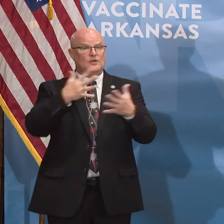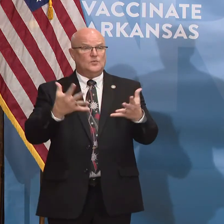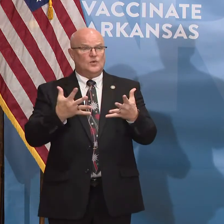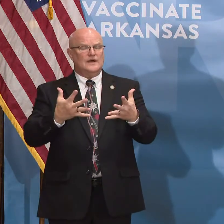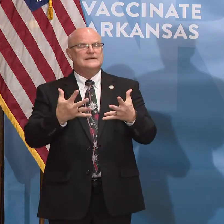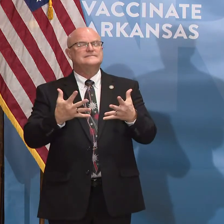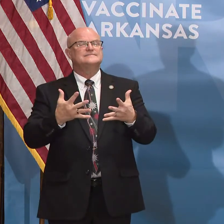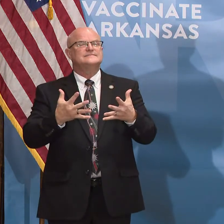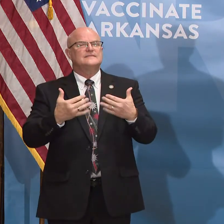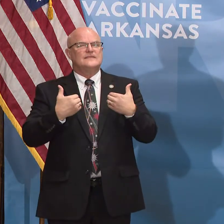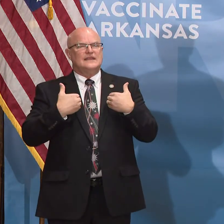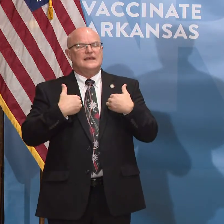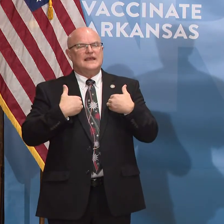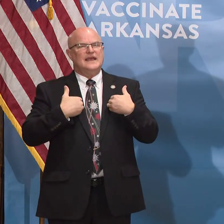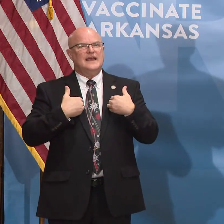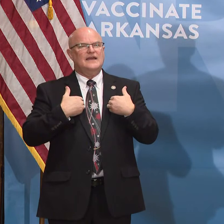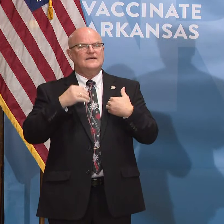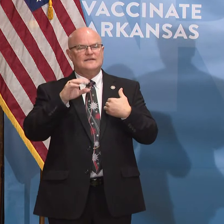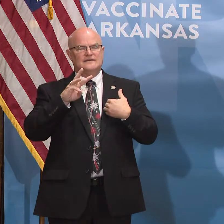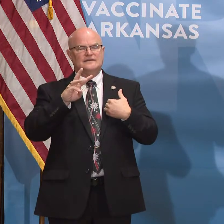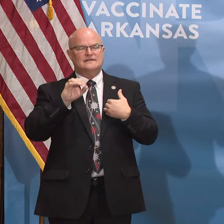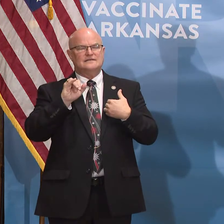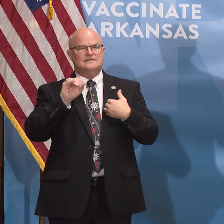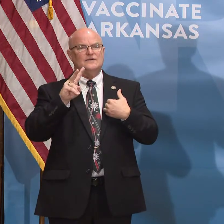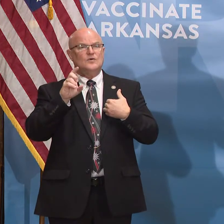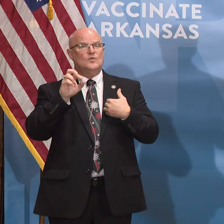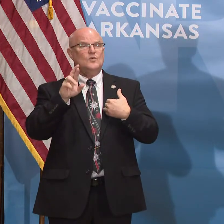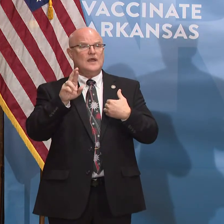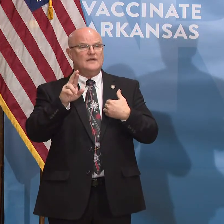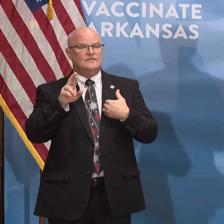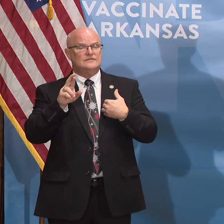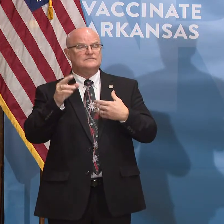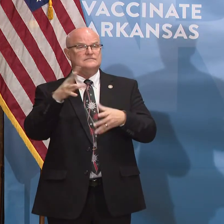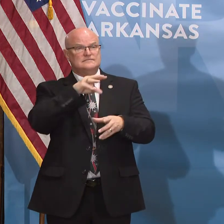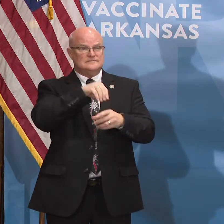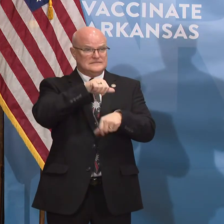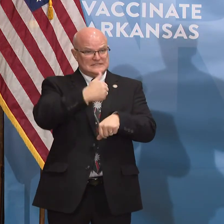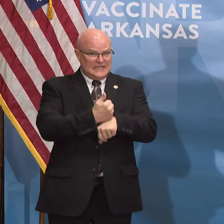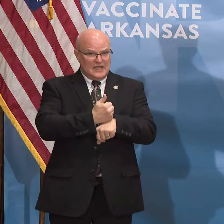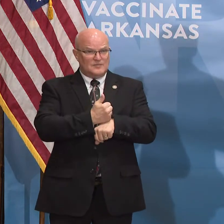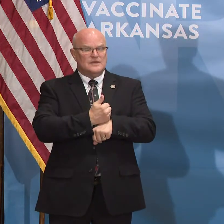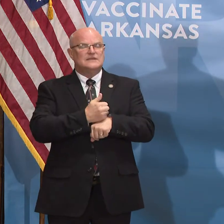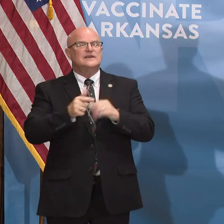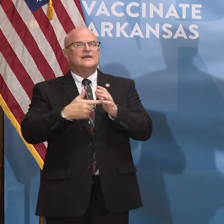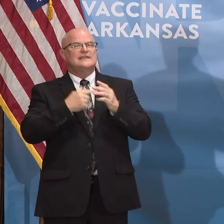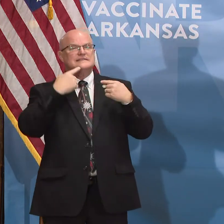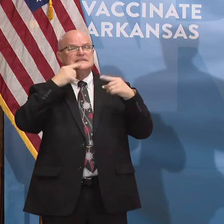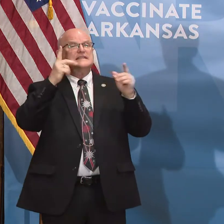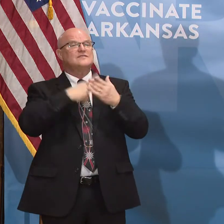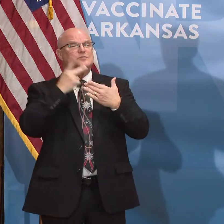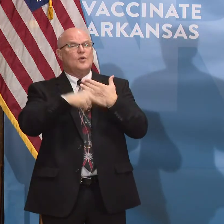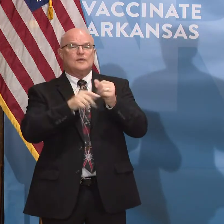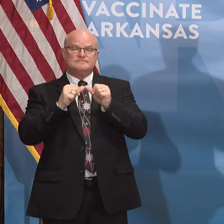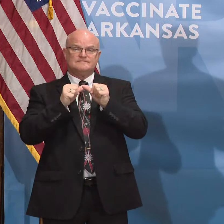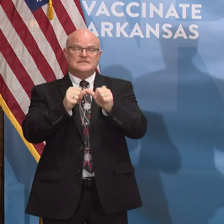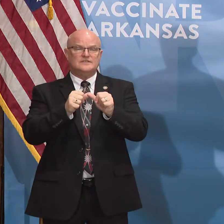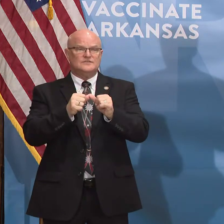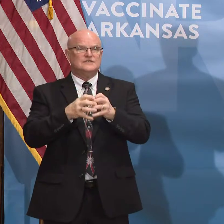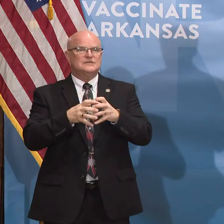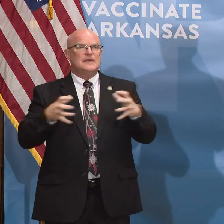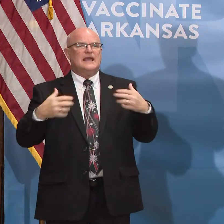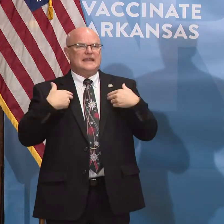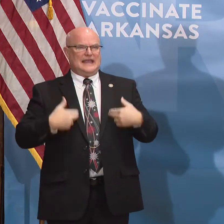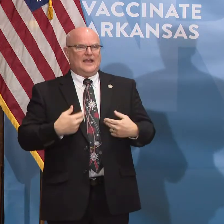simply getting the waiver so that we can continue this very successful program in terms of expanding health